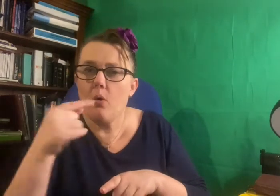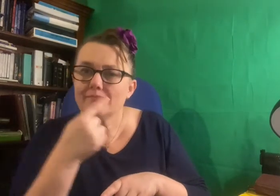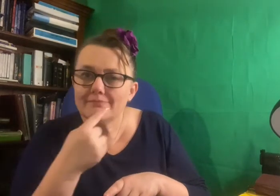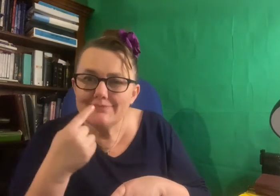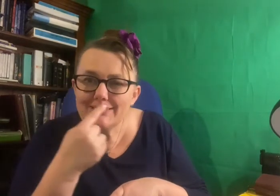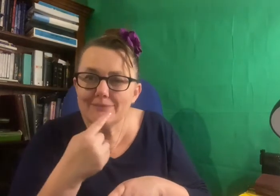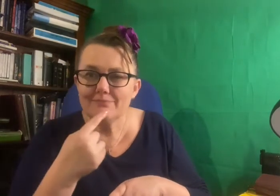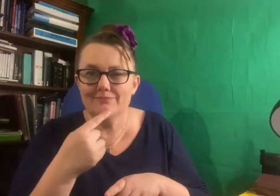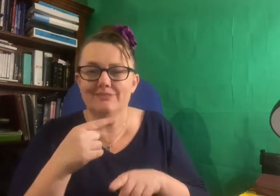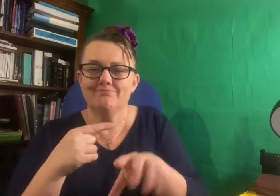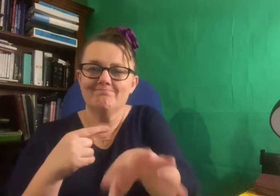your lips.